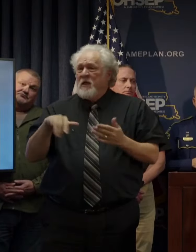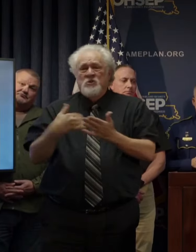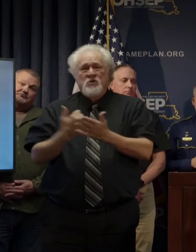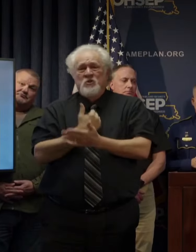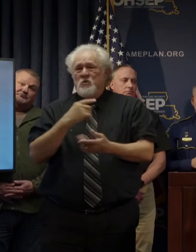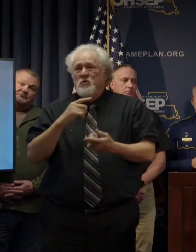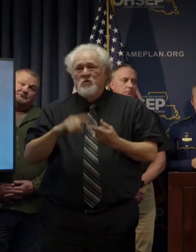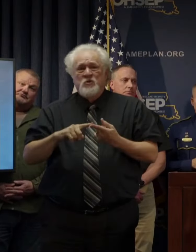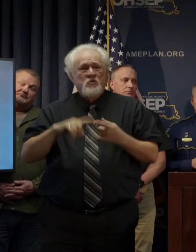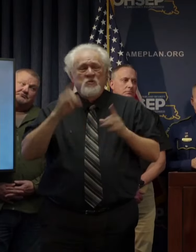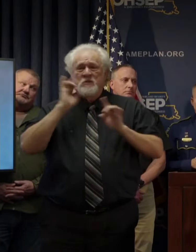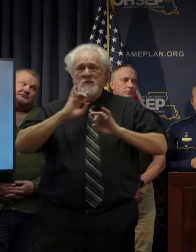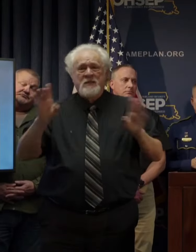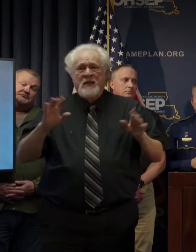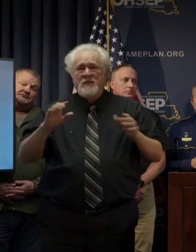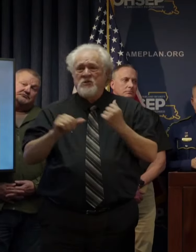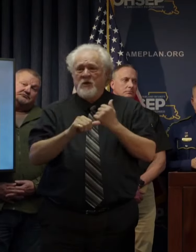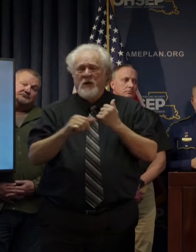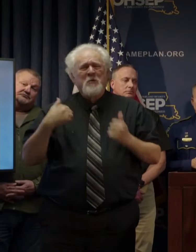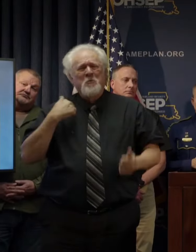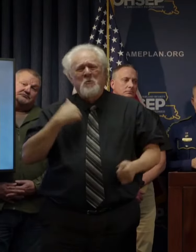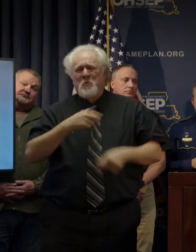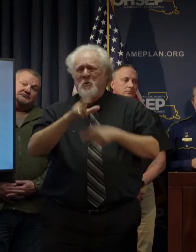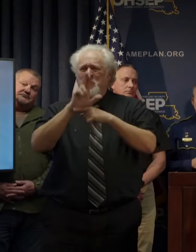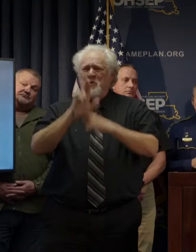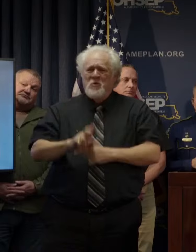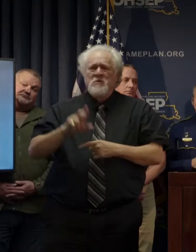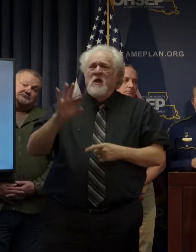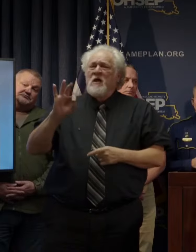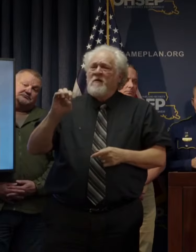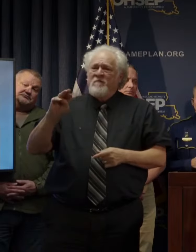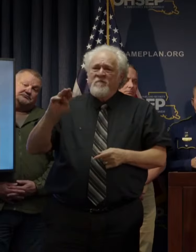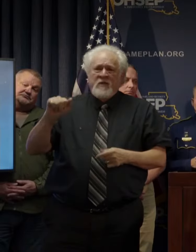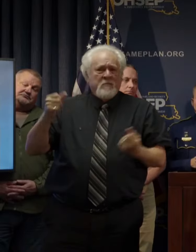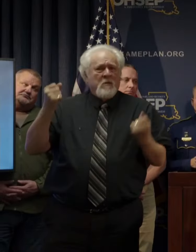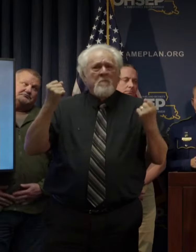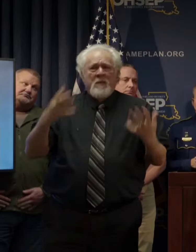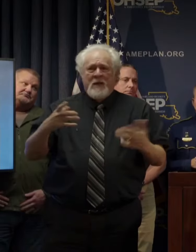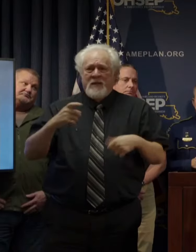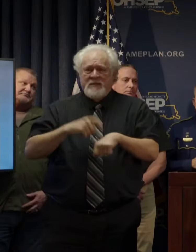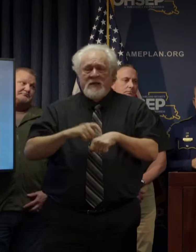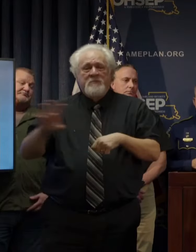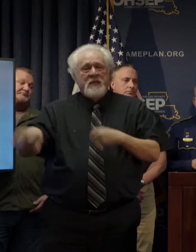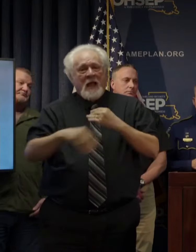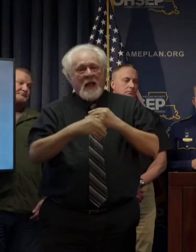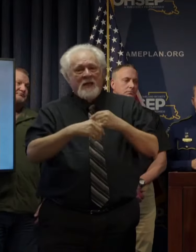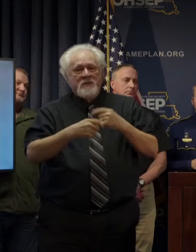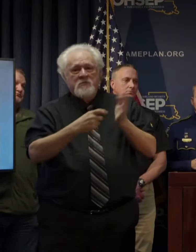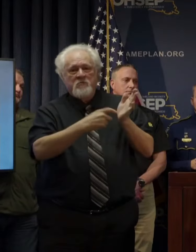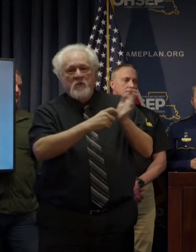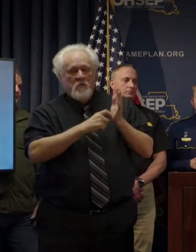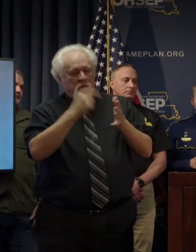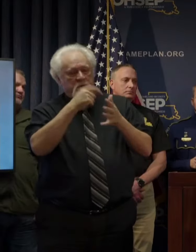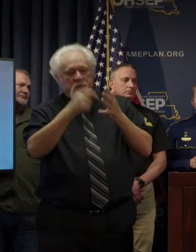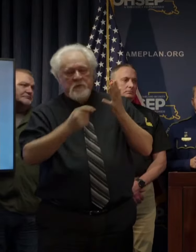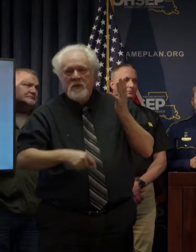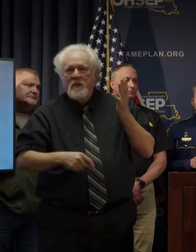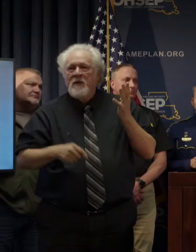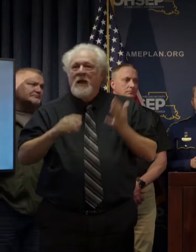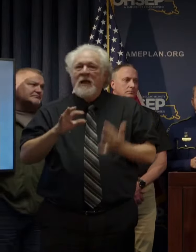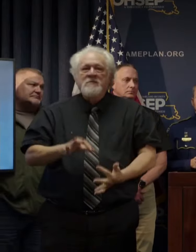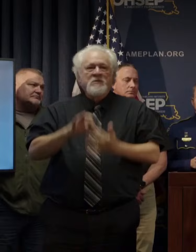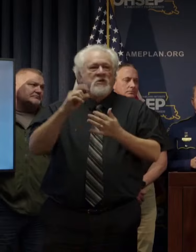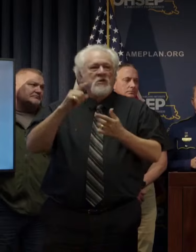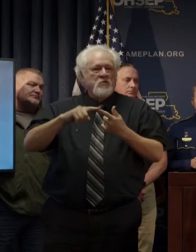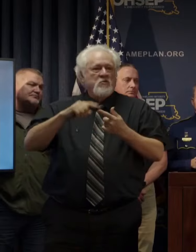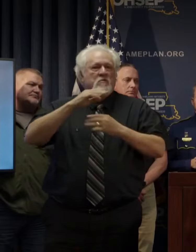to disaster aid. We're used to that. FEMA many times adds conditions, especially to some of the relief